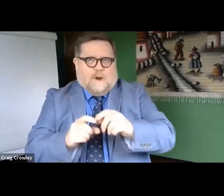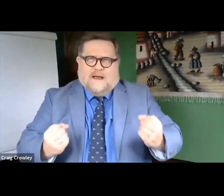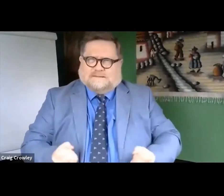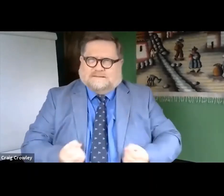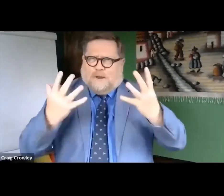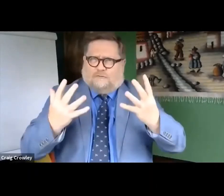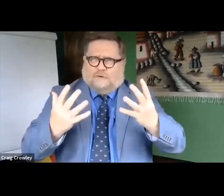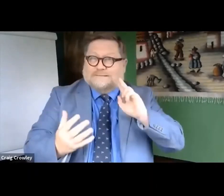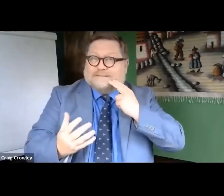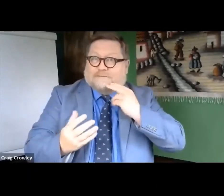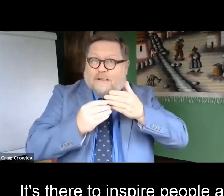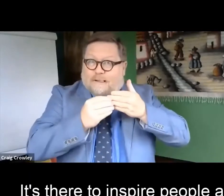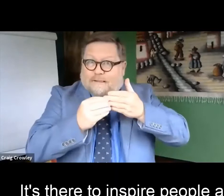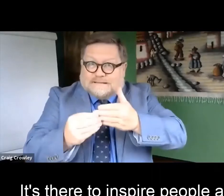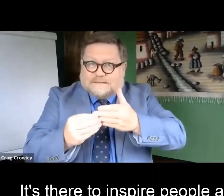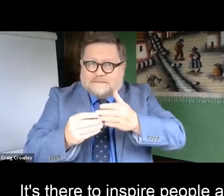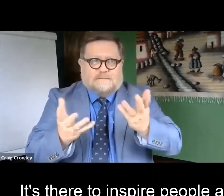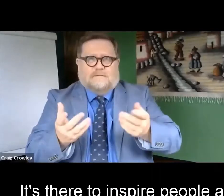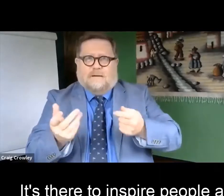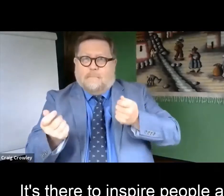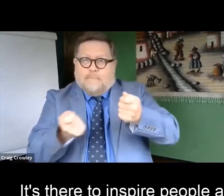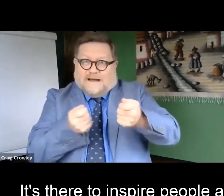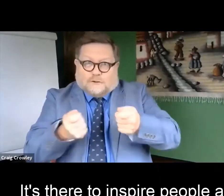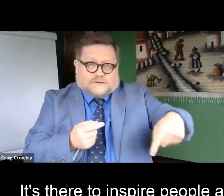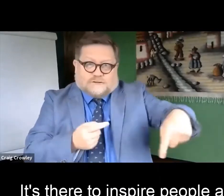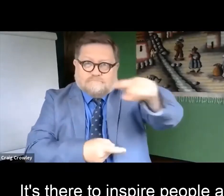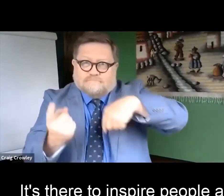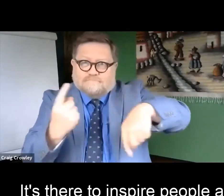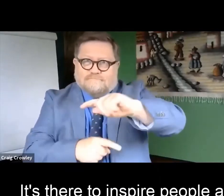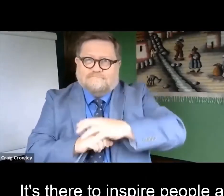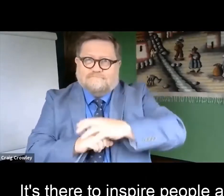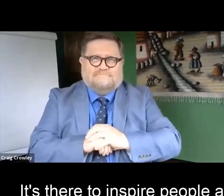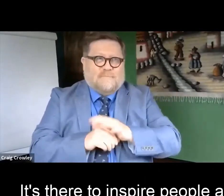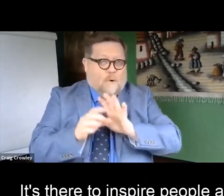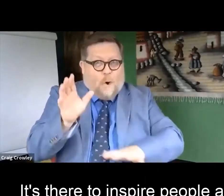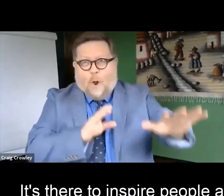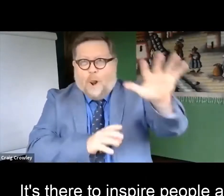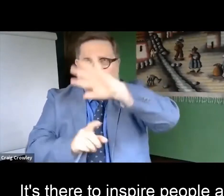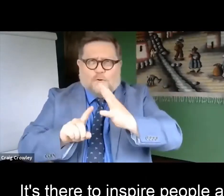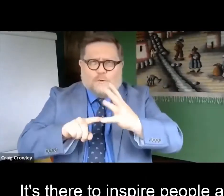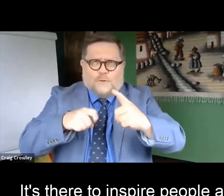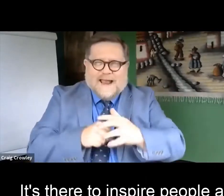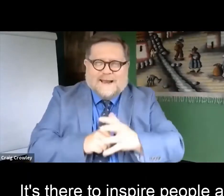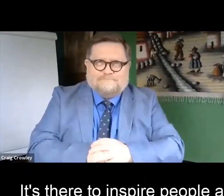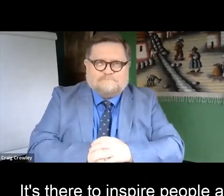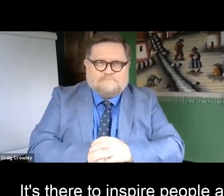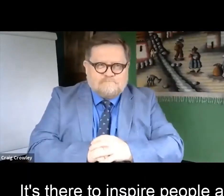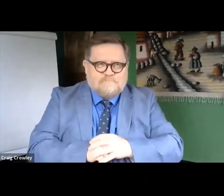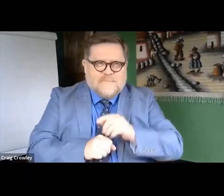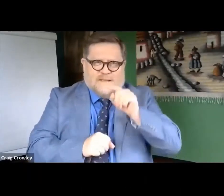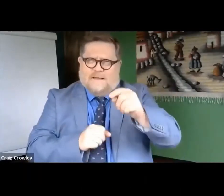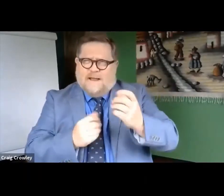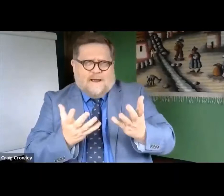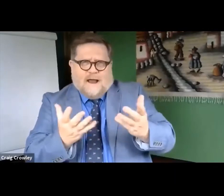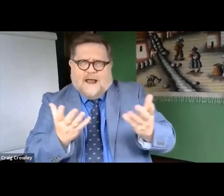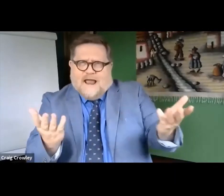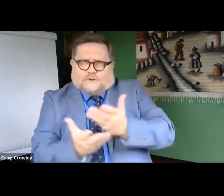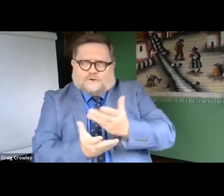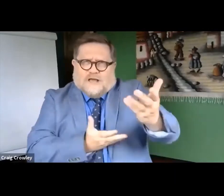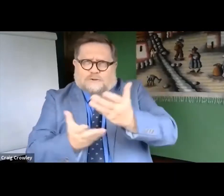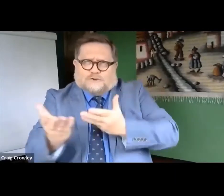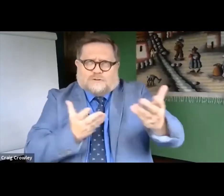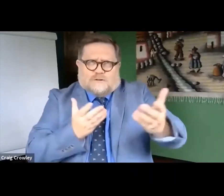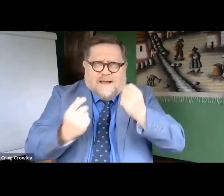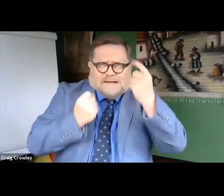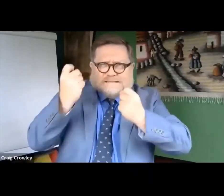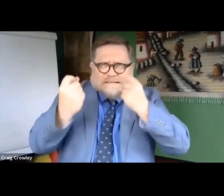It's there to inspire people and empower deaf people into leadership and management roles. And that's not only here in the UK, but that's